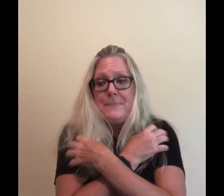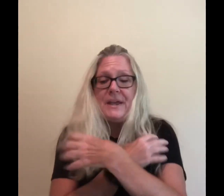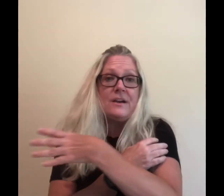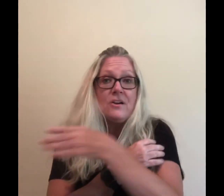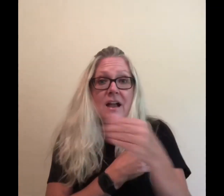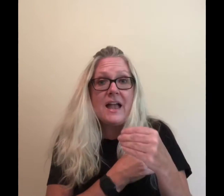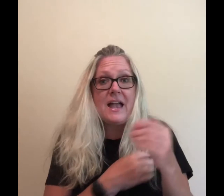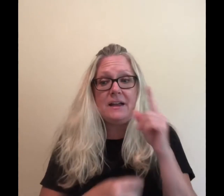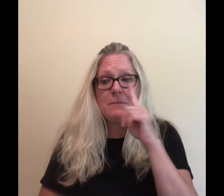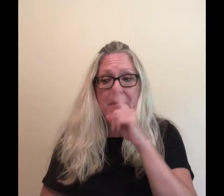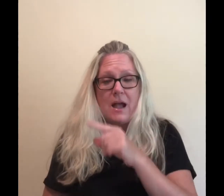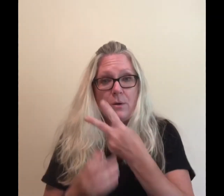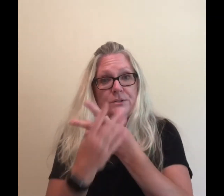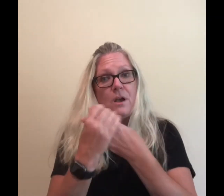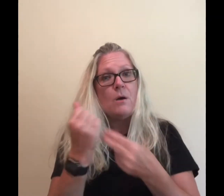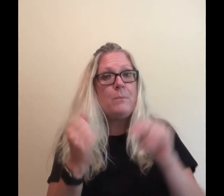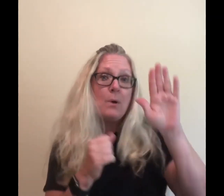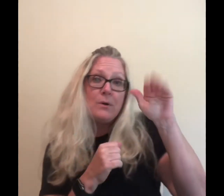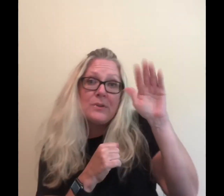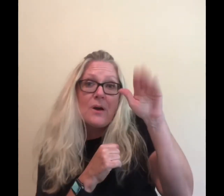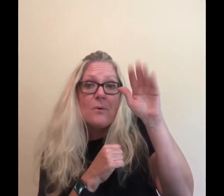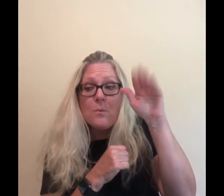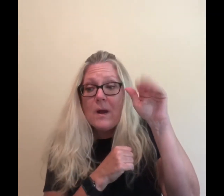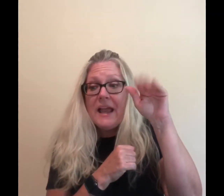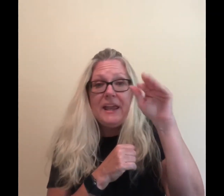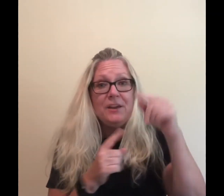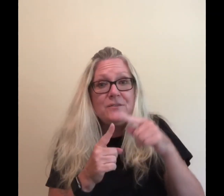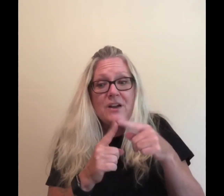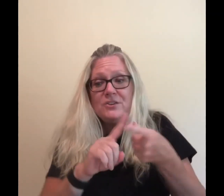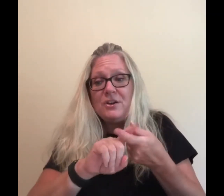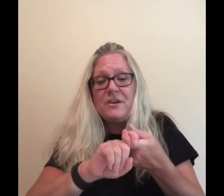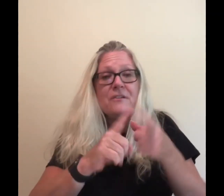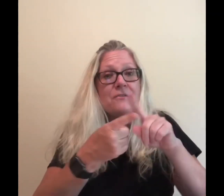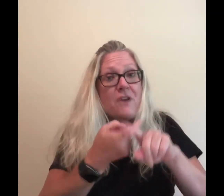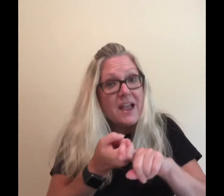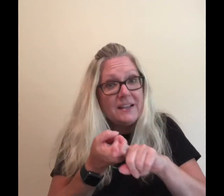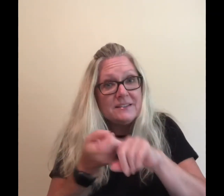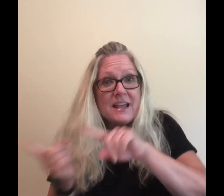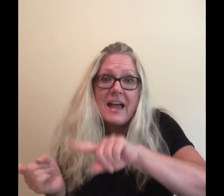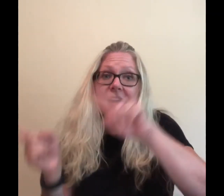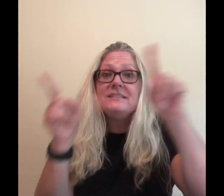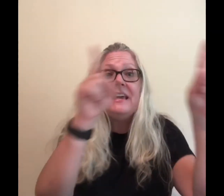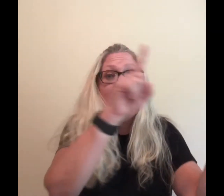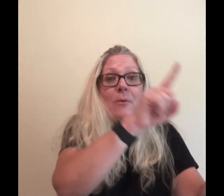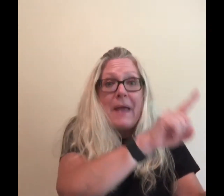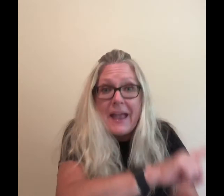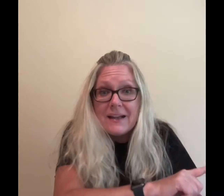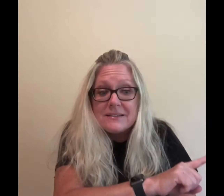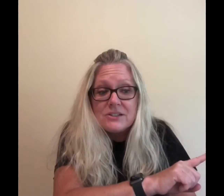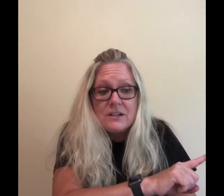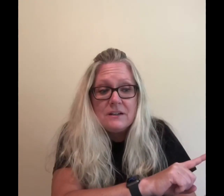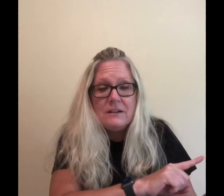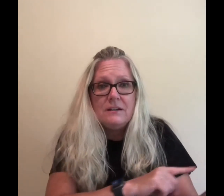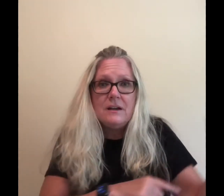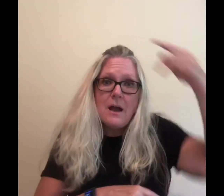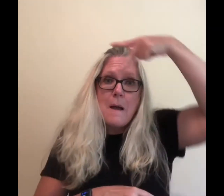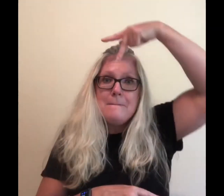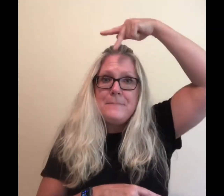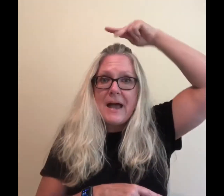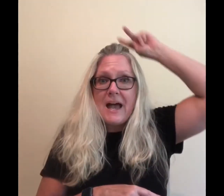Bear and mouse both wave to their friends as they go past.